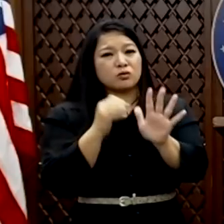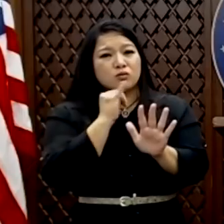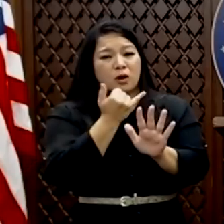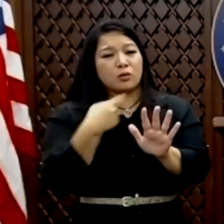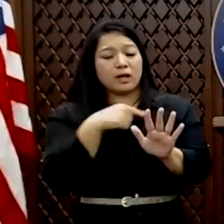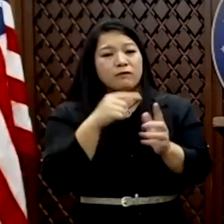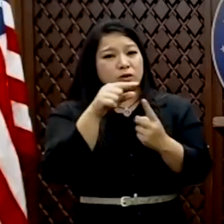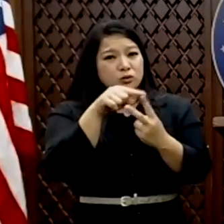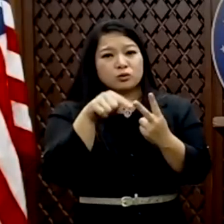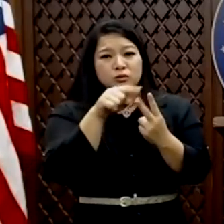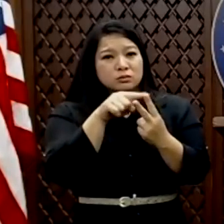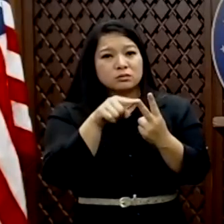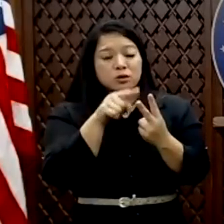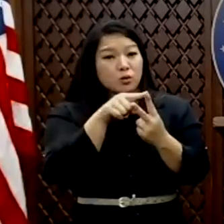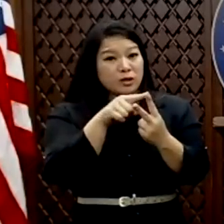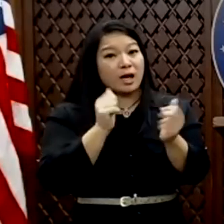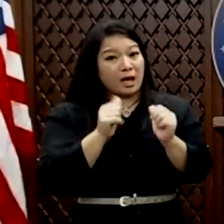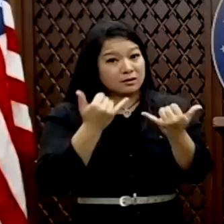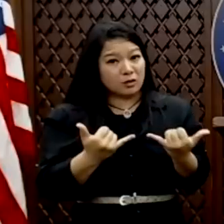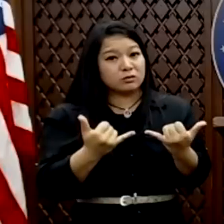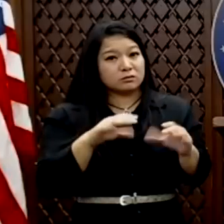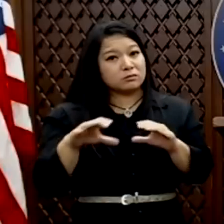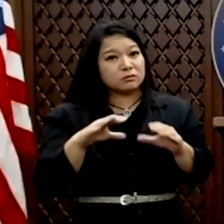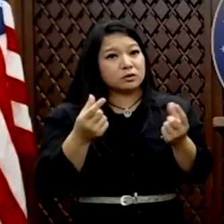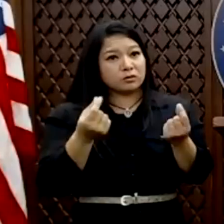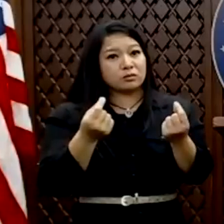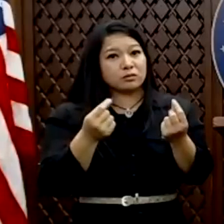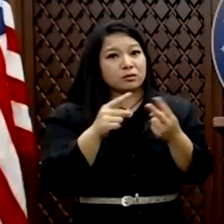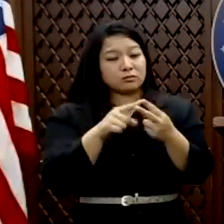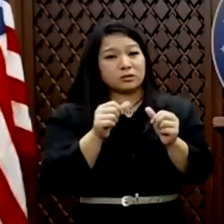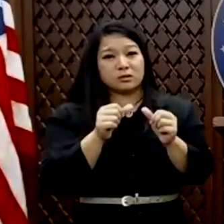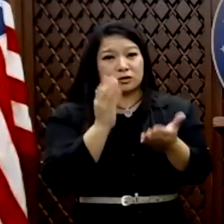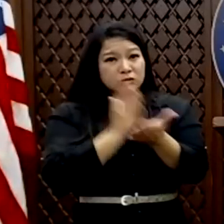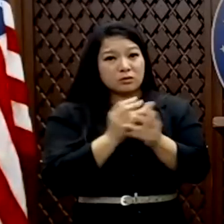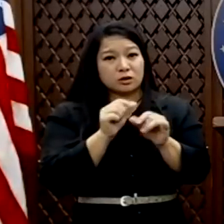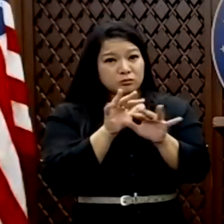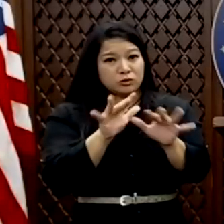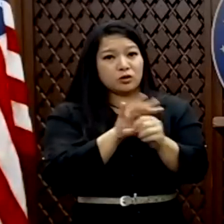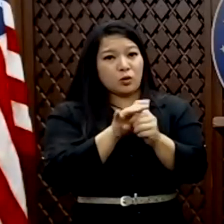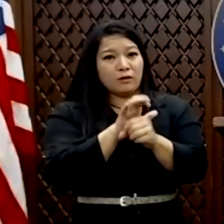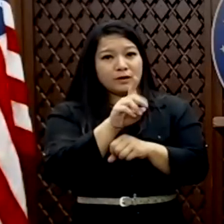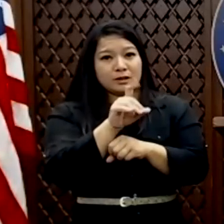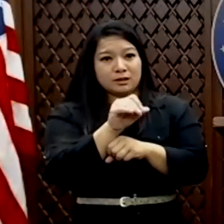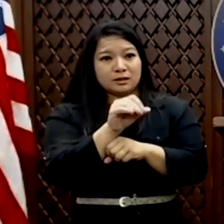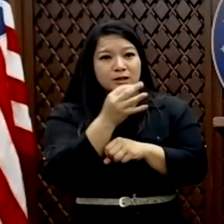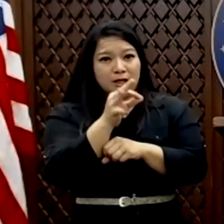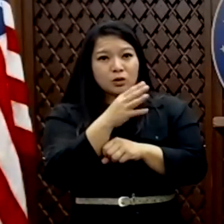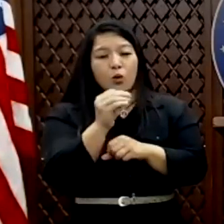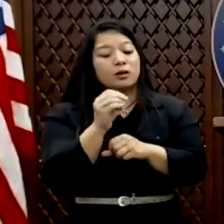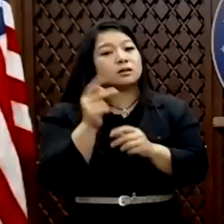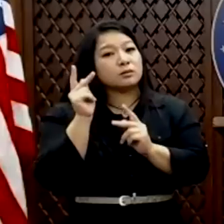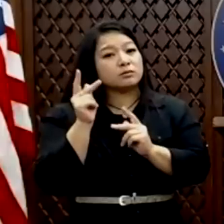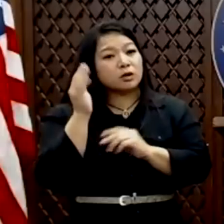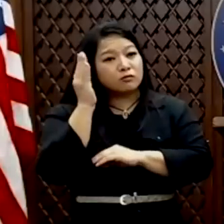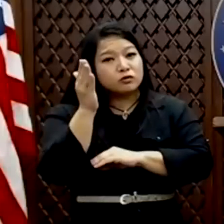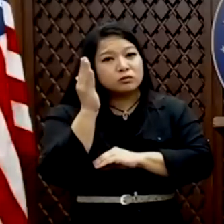two choices. We can act now and flatten the curve, or these predictions will